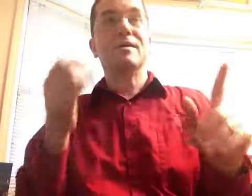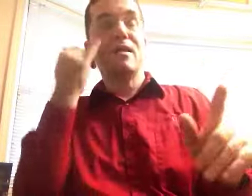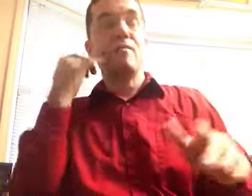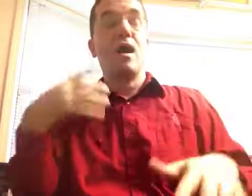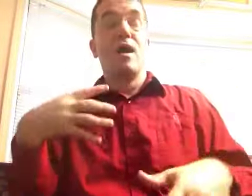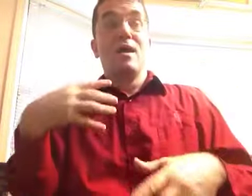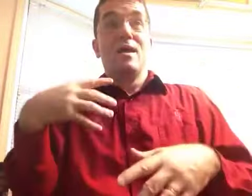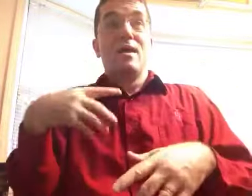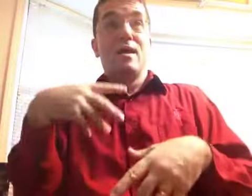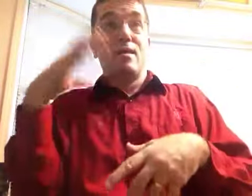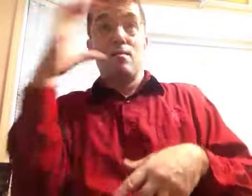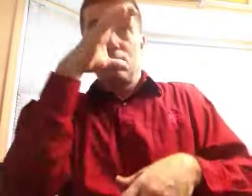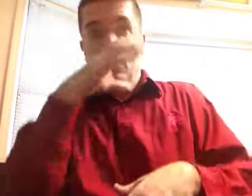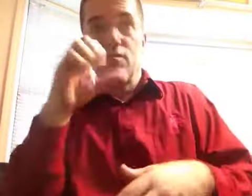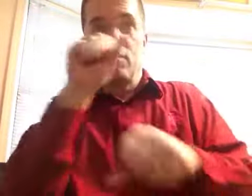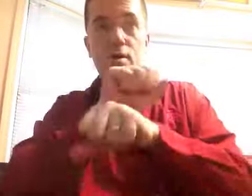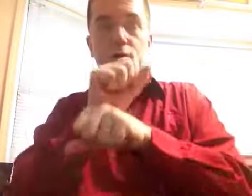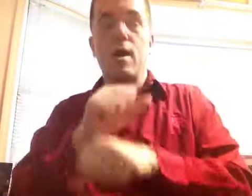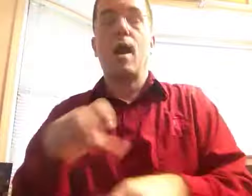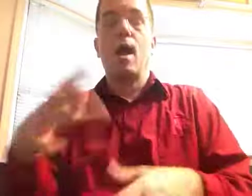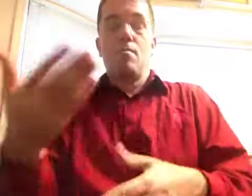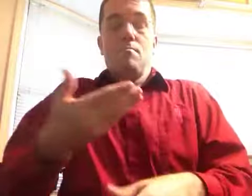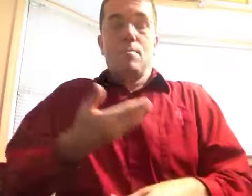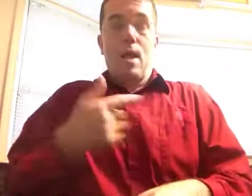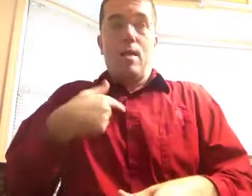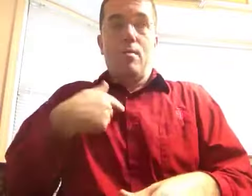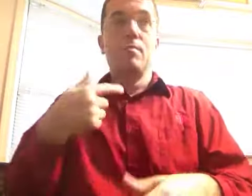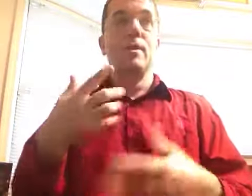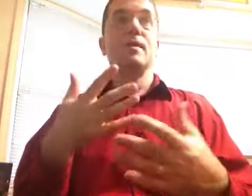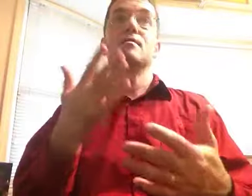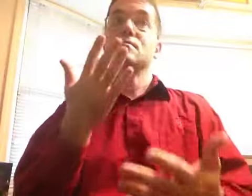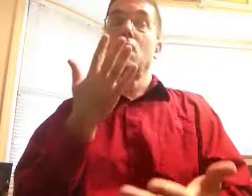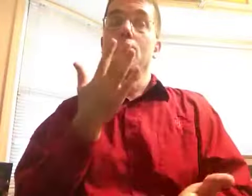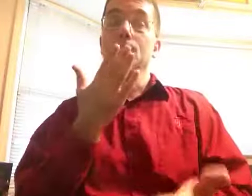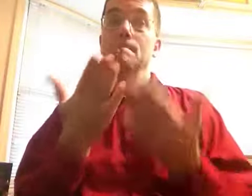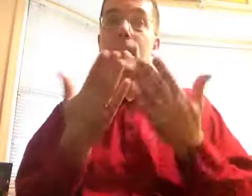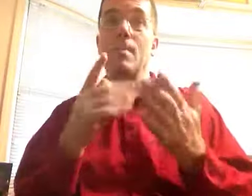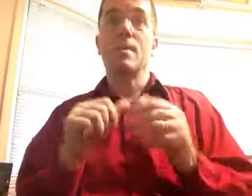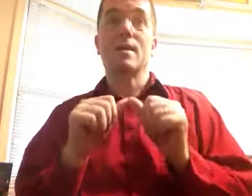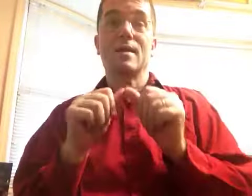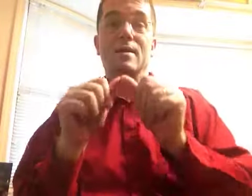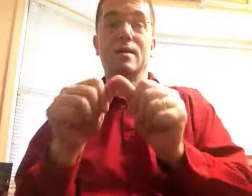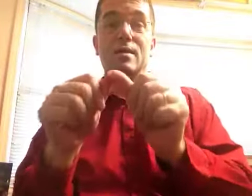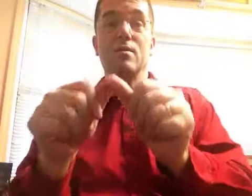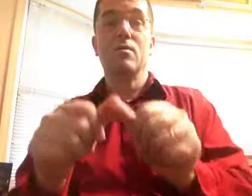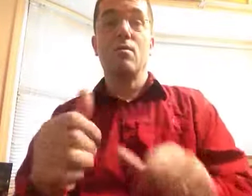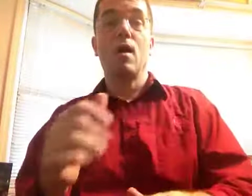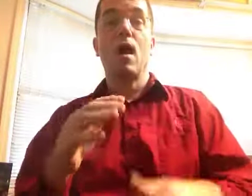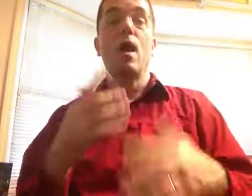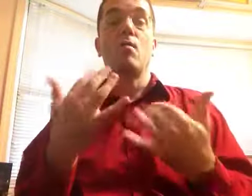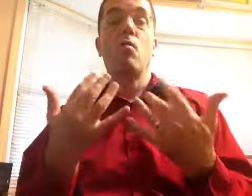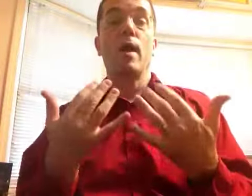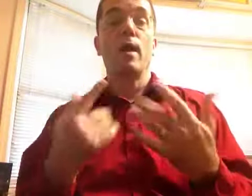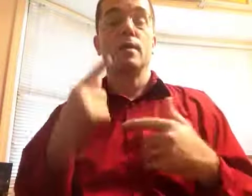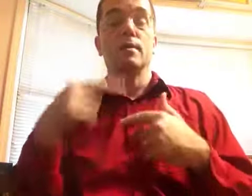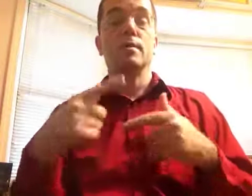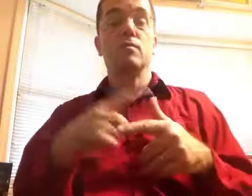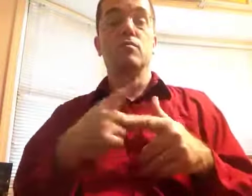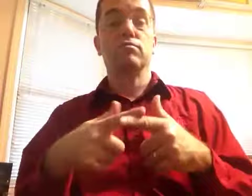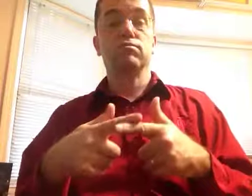help a little bit, maybe that will help us continue to do that until things start to pick up again. I'm not really sure what direction to